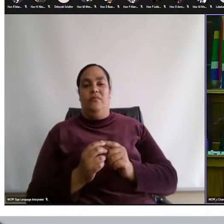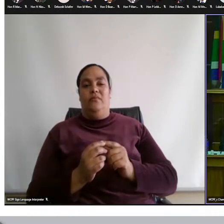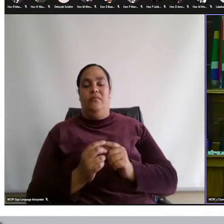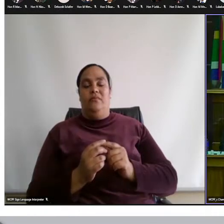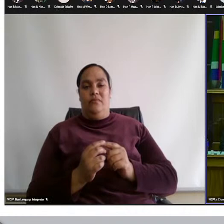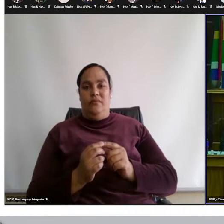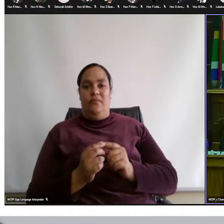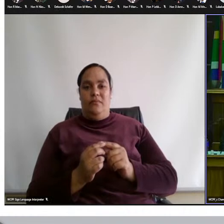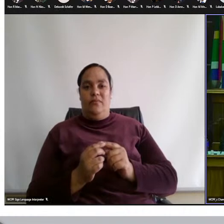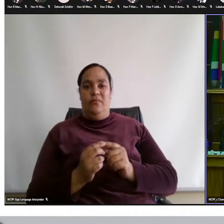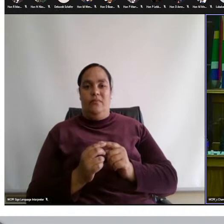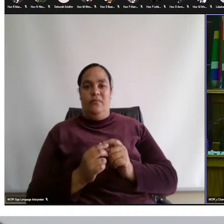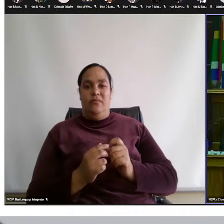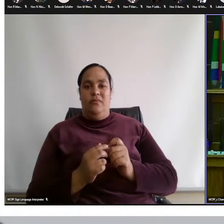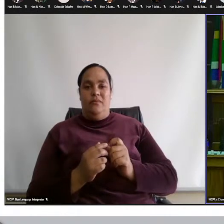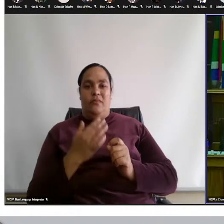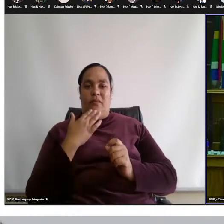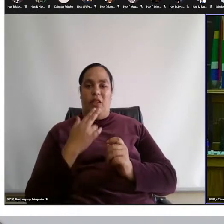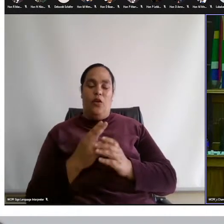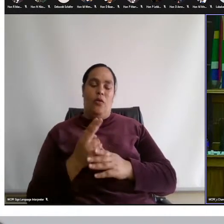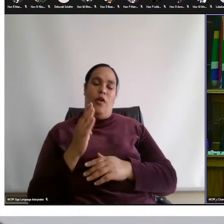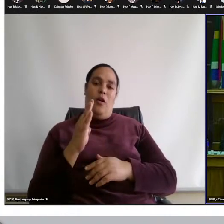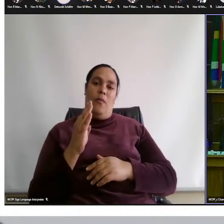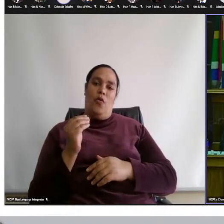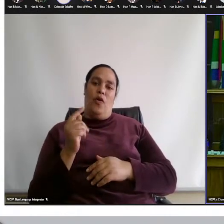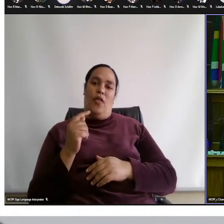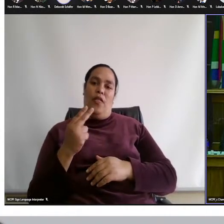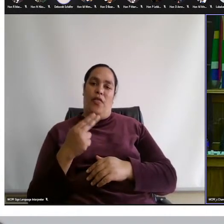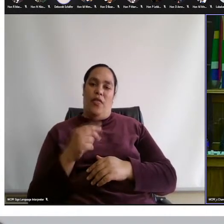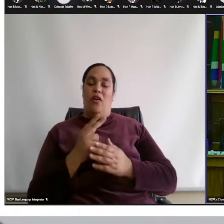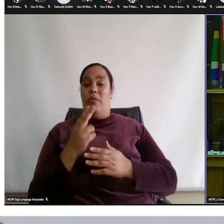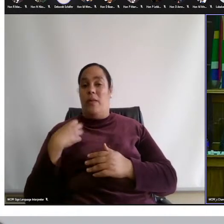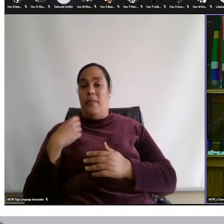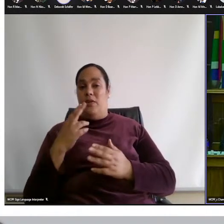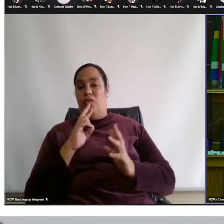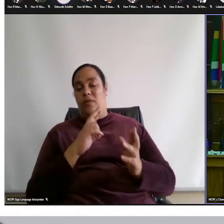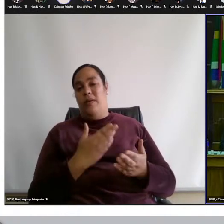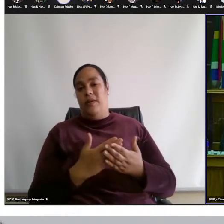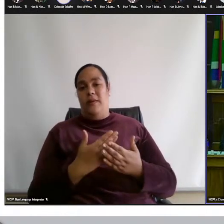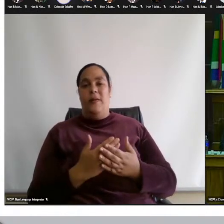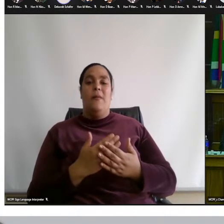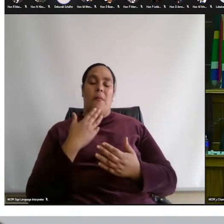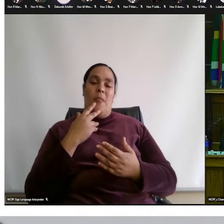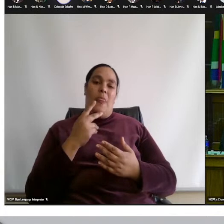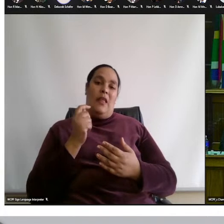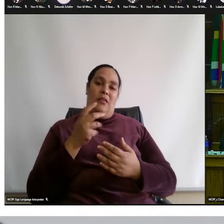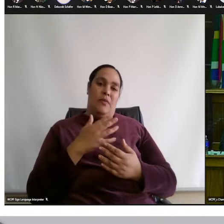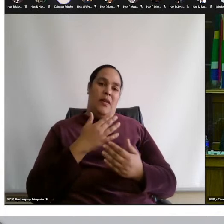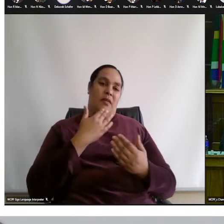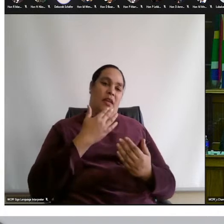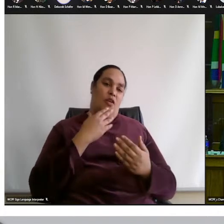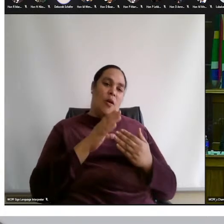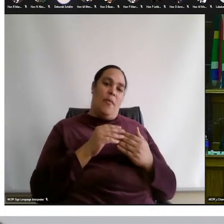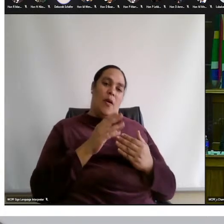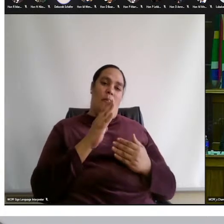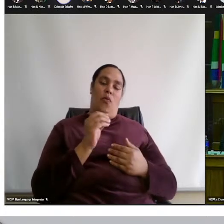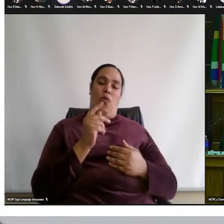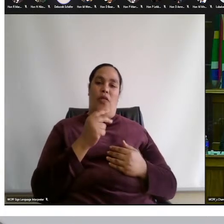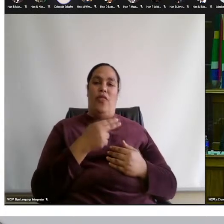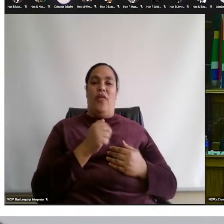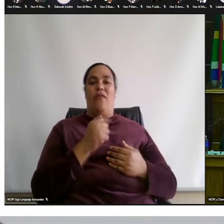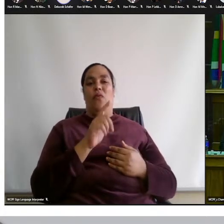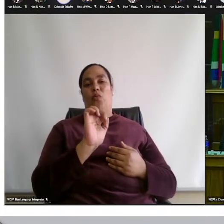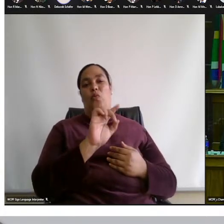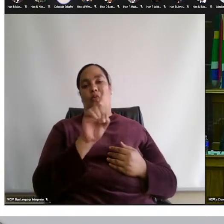you, Honourable Botha. Honourable Minister. Thank you, Speaker, and thank you to Member Botha for the